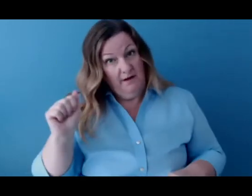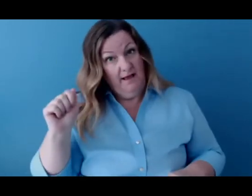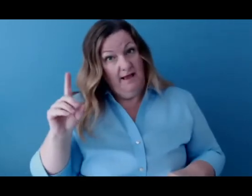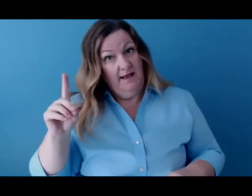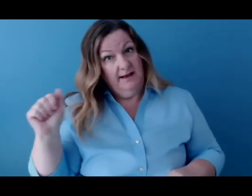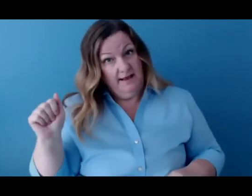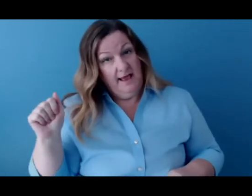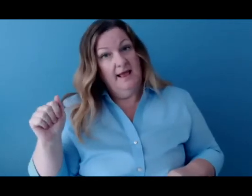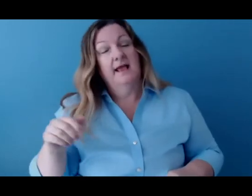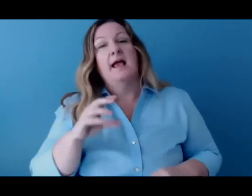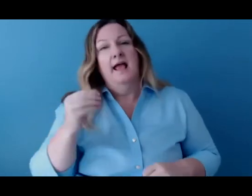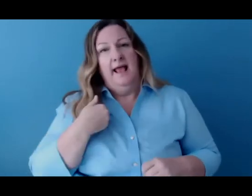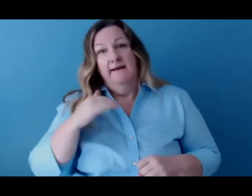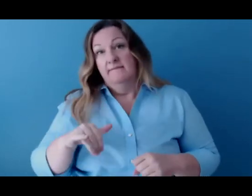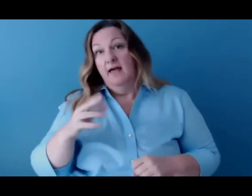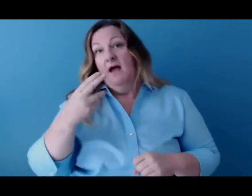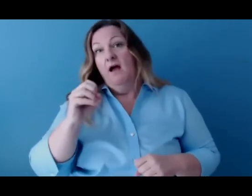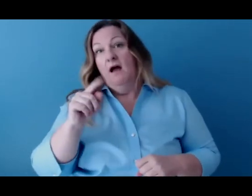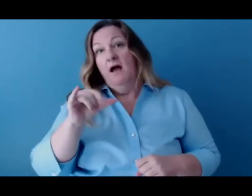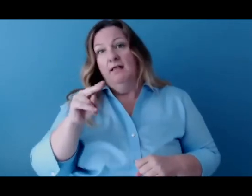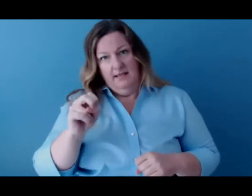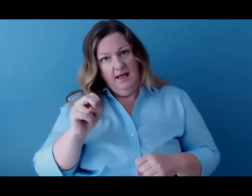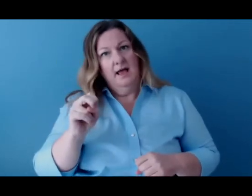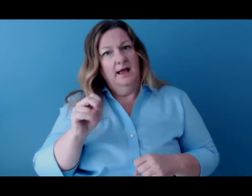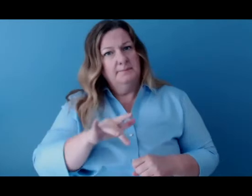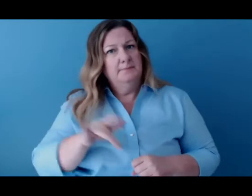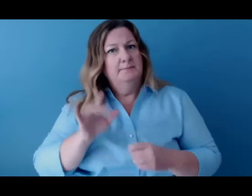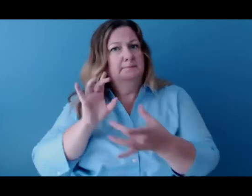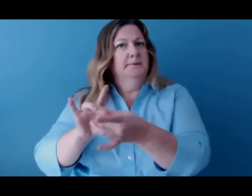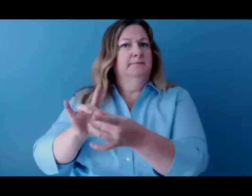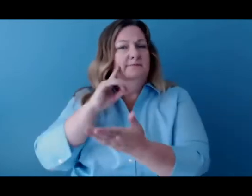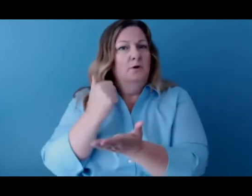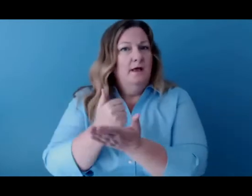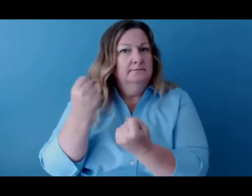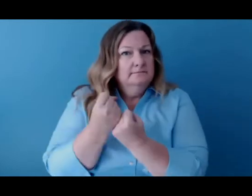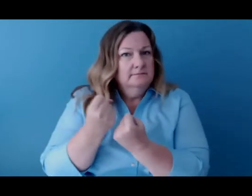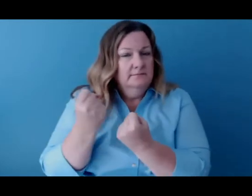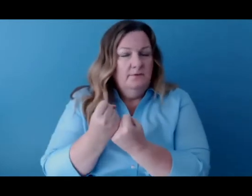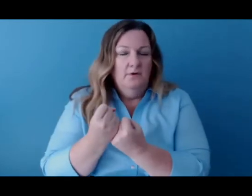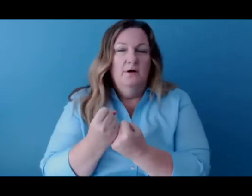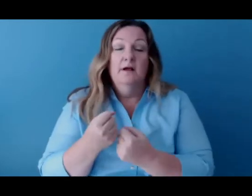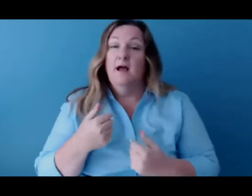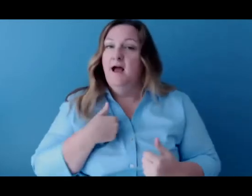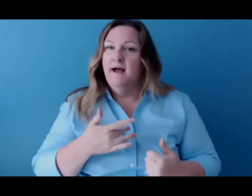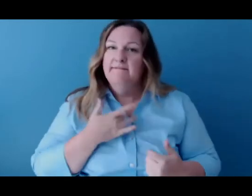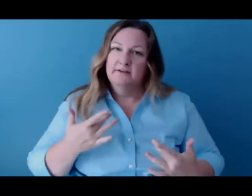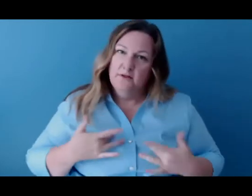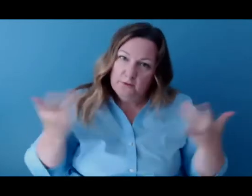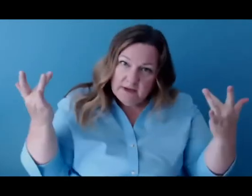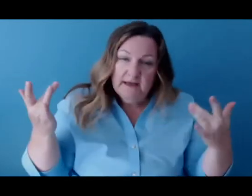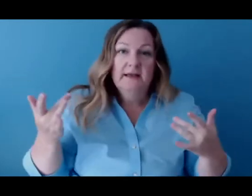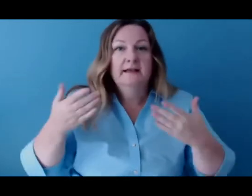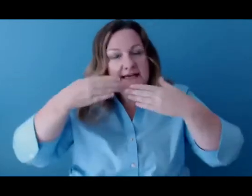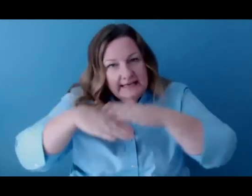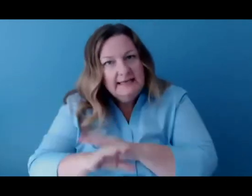hotline. I am thrilled to potentially go into that situation where we have elected officials that